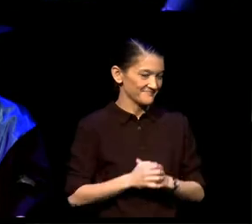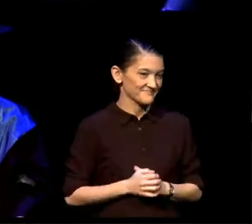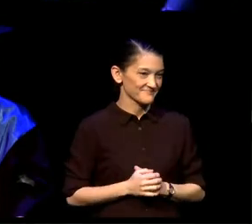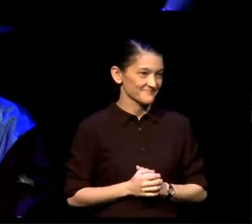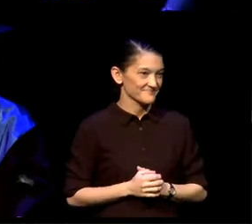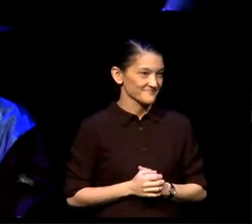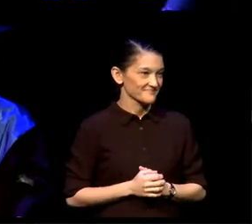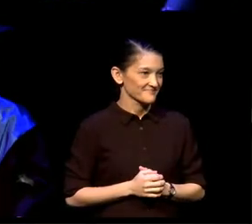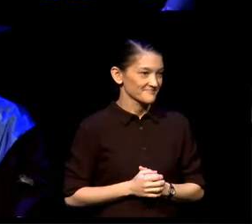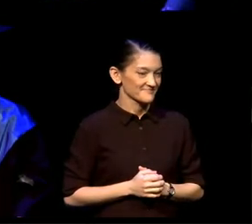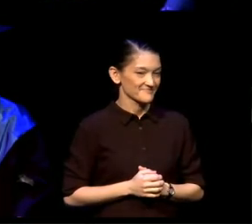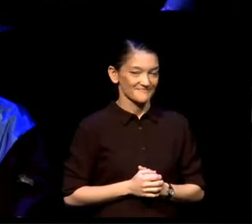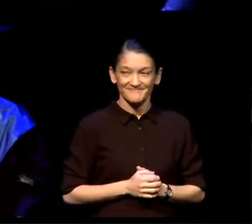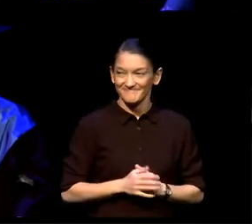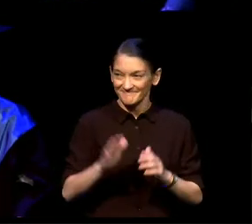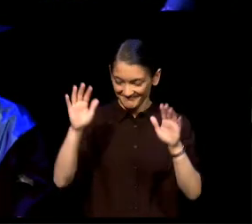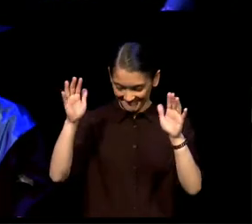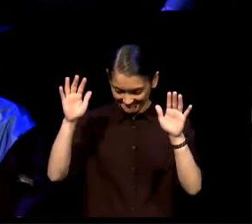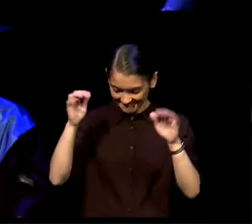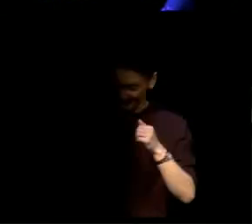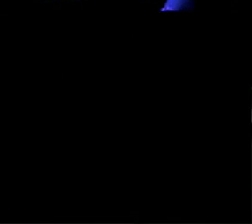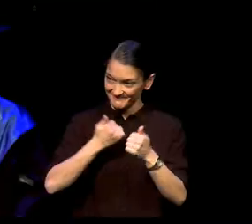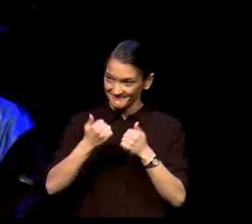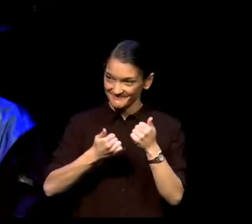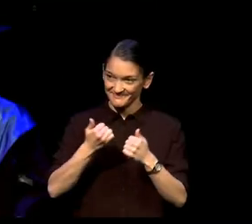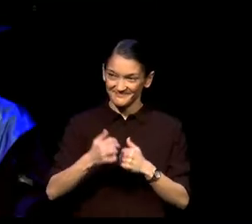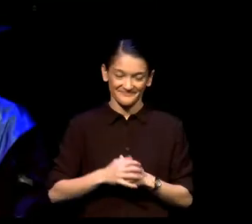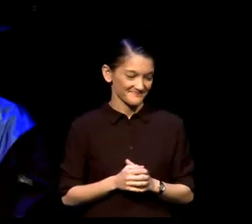Please join me in congratulating them.